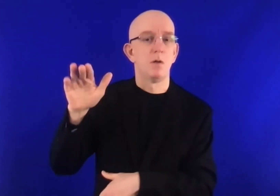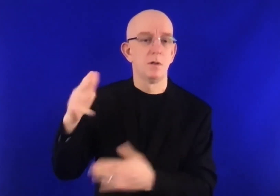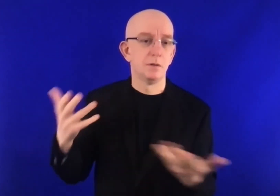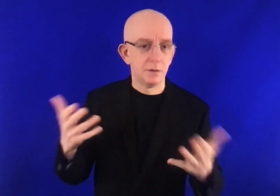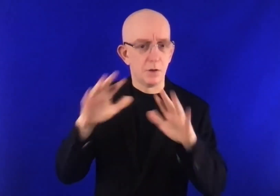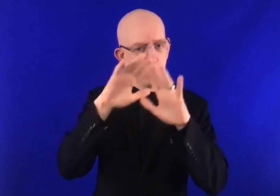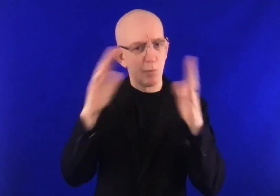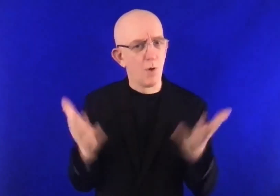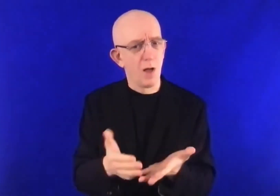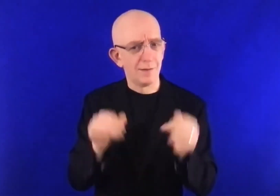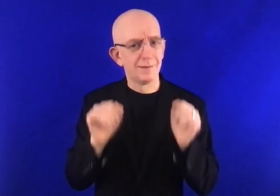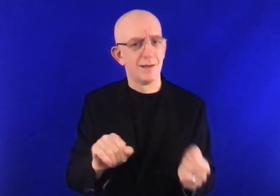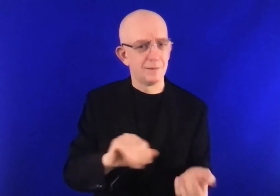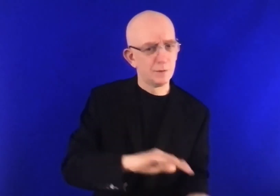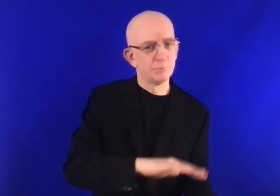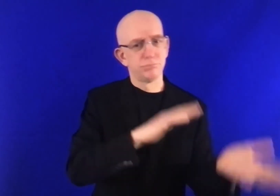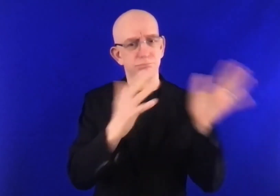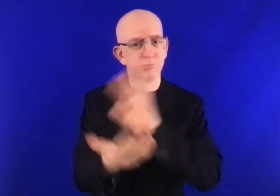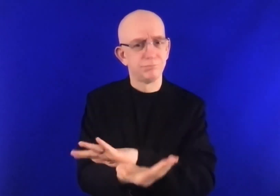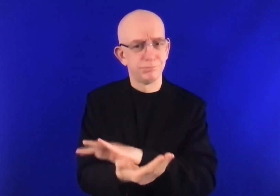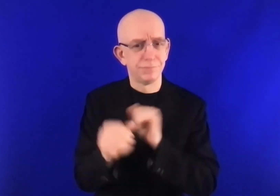work, and